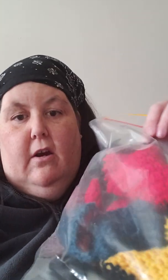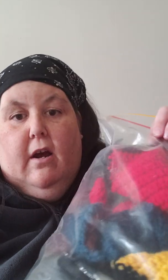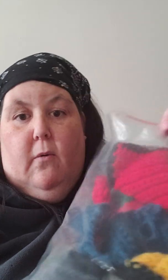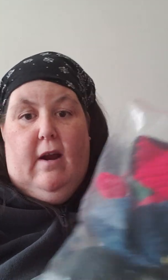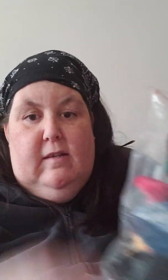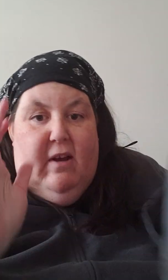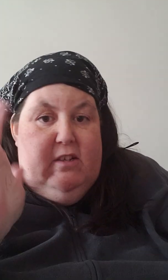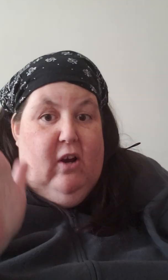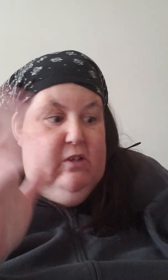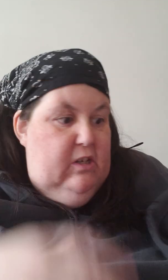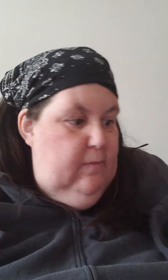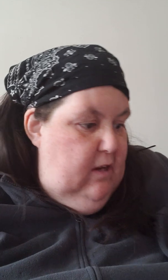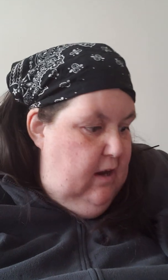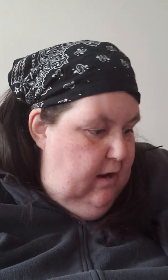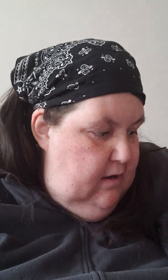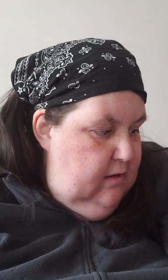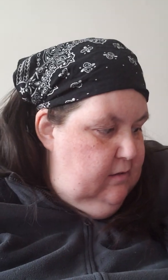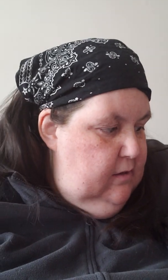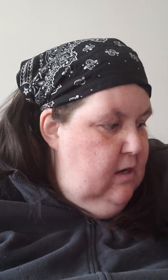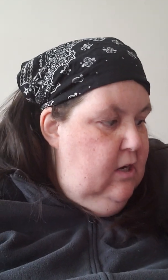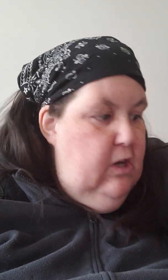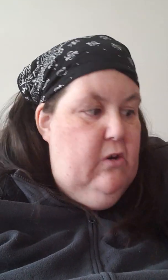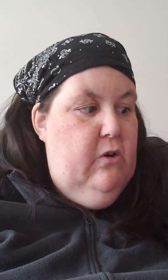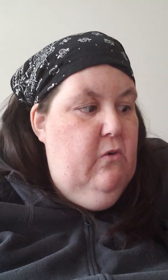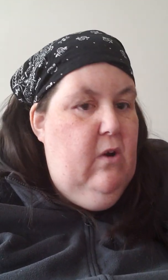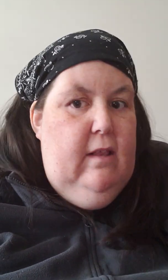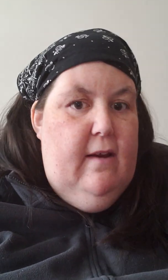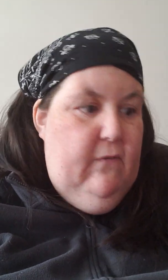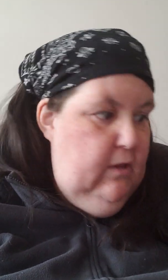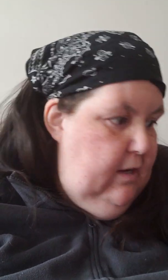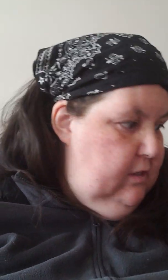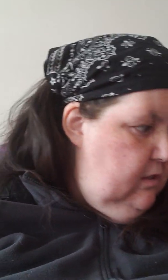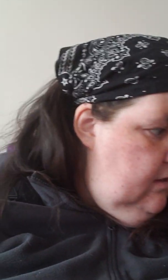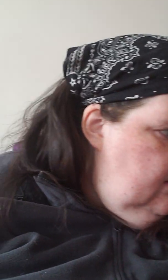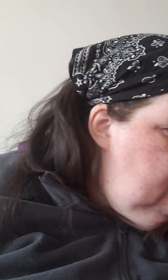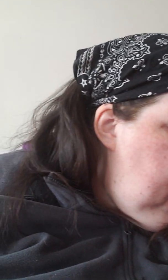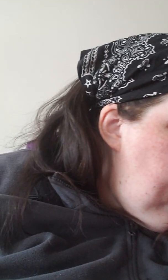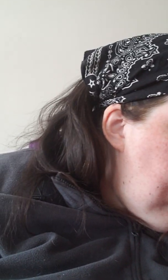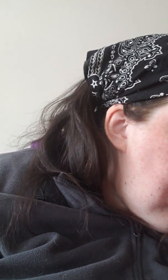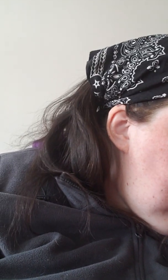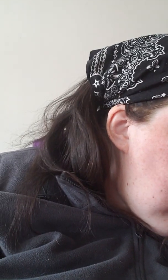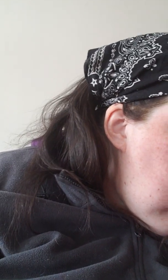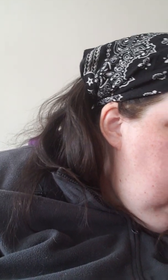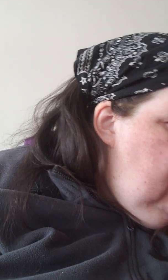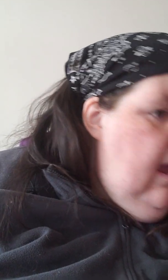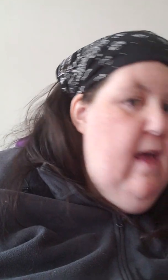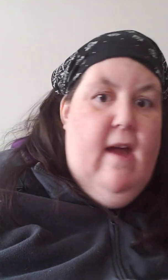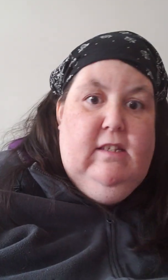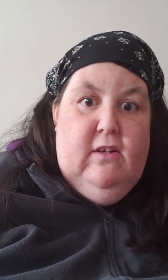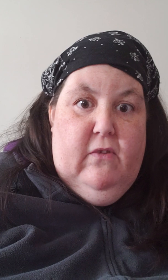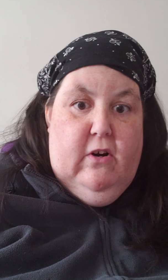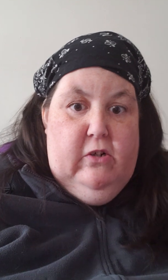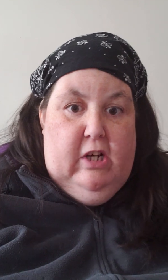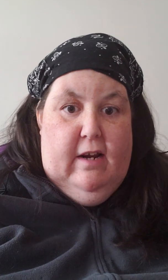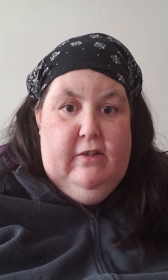got a ways, but it's always good to be ahead because you don't know what life will hit. And that's it for crochet.